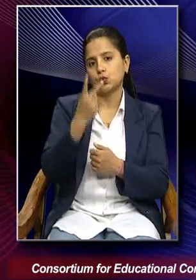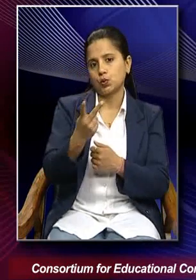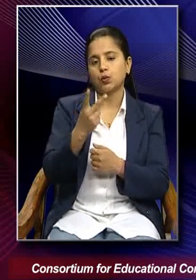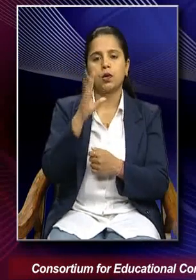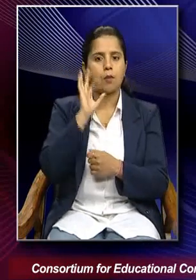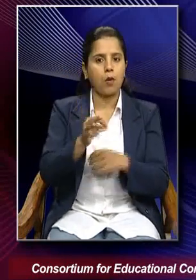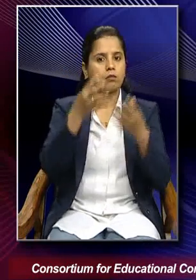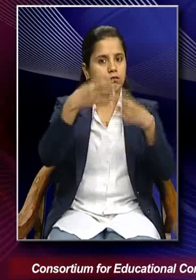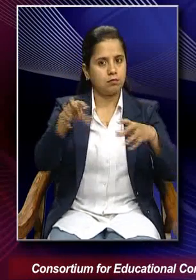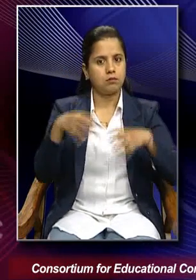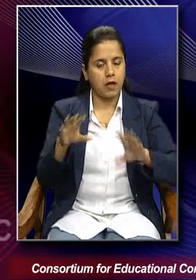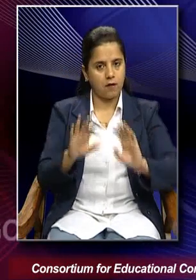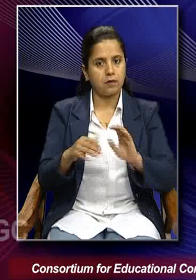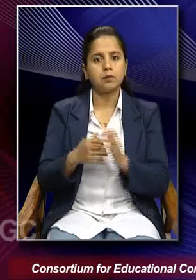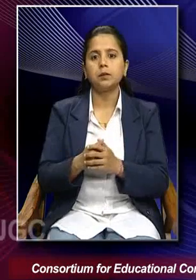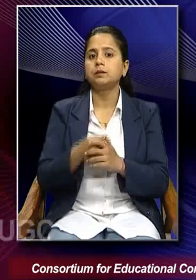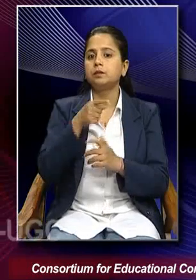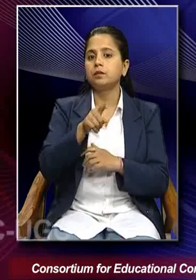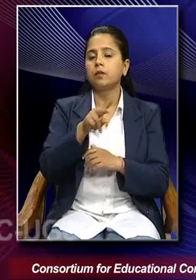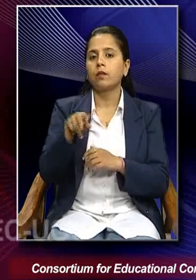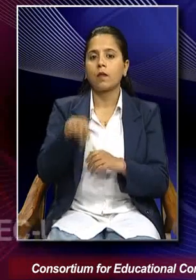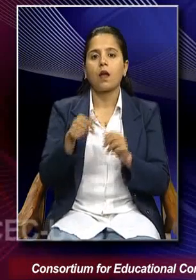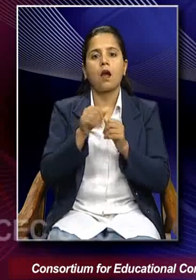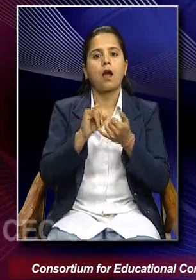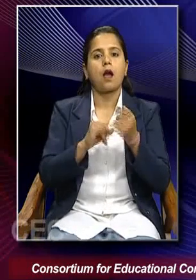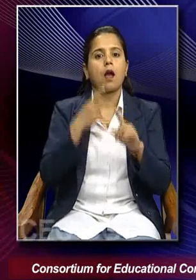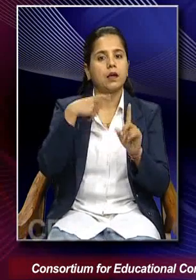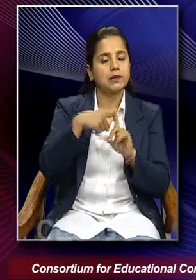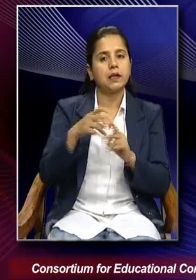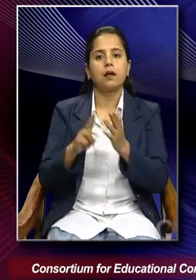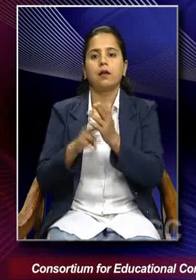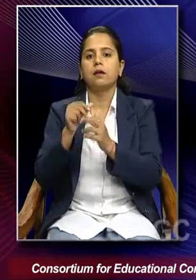main branches, which are the Astic and the Nastic.